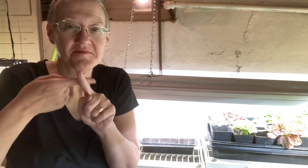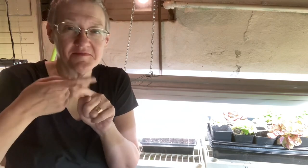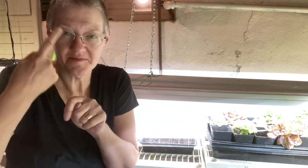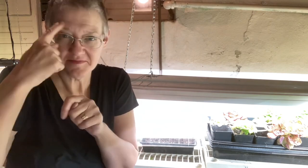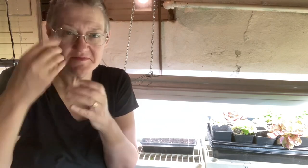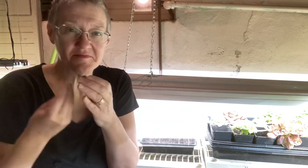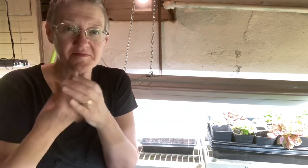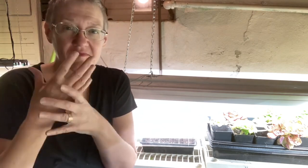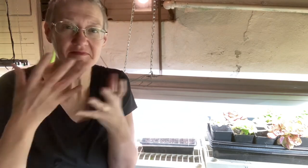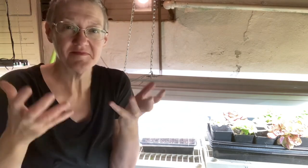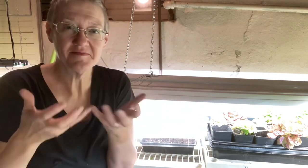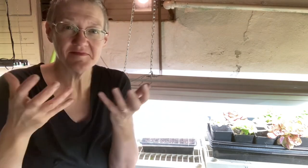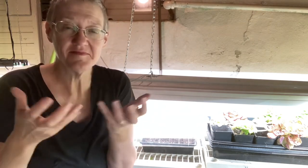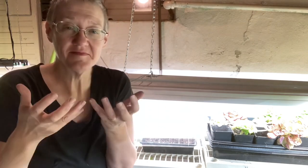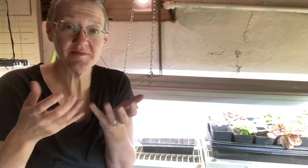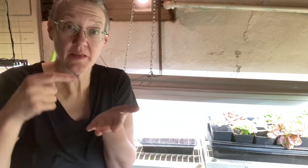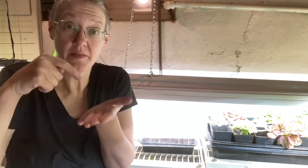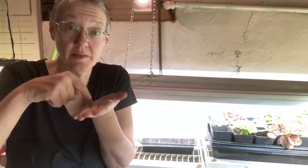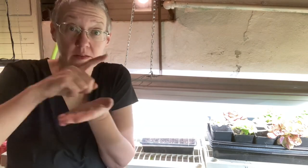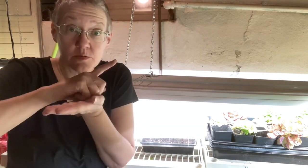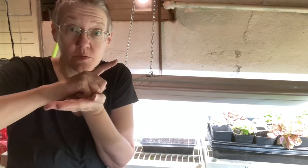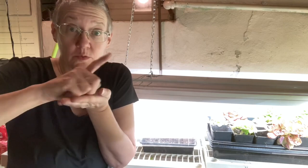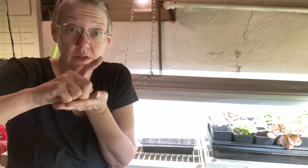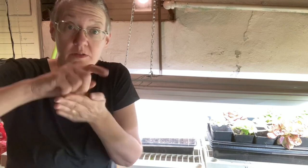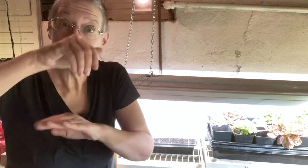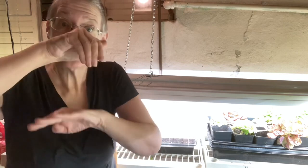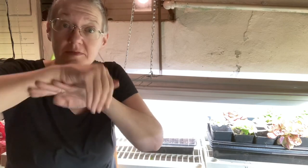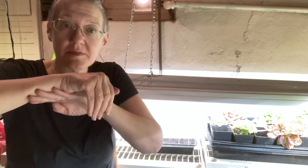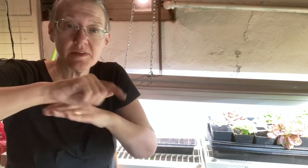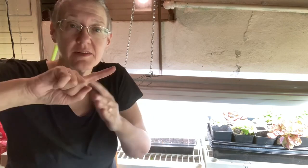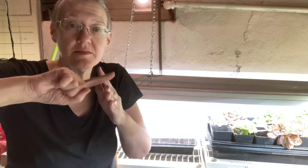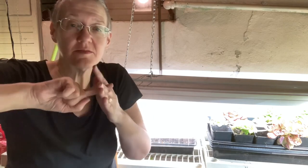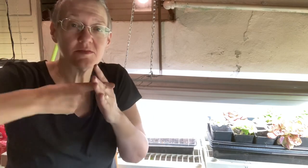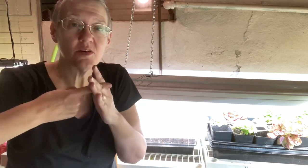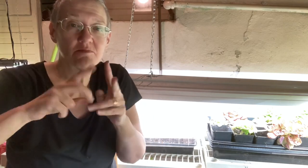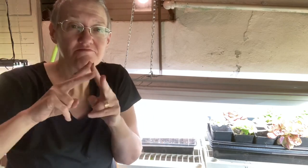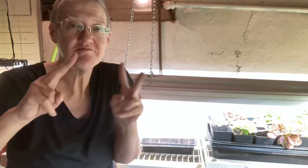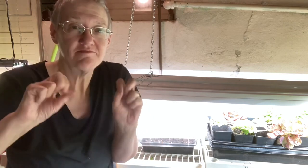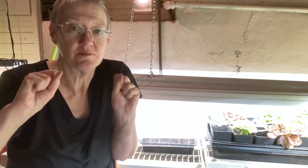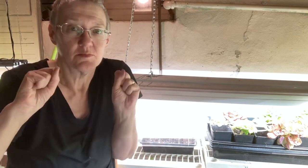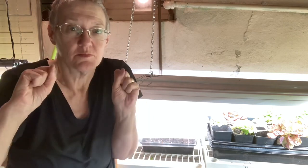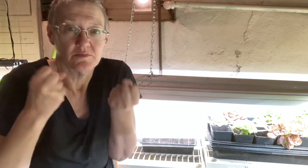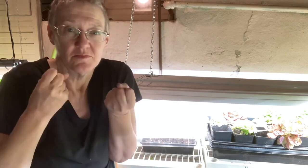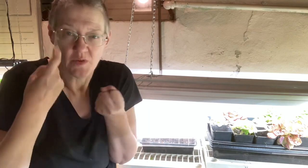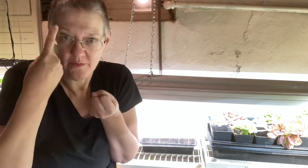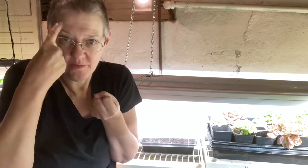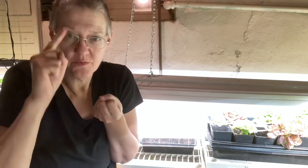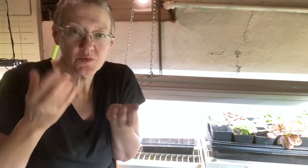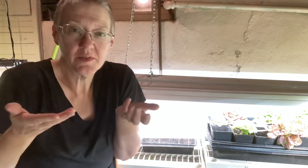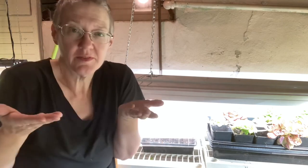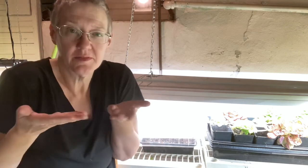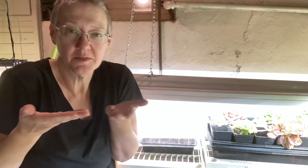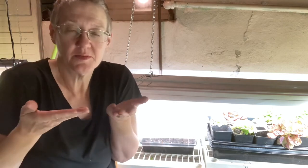has been a good temperature for growing the lettuce. Now this week, it's going to get down in the teens every